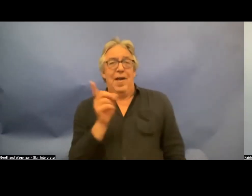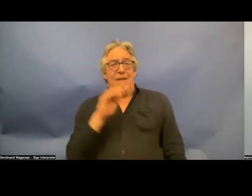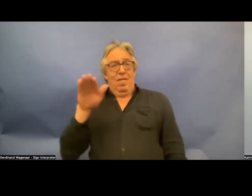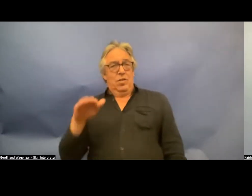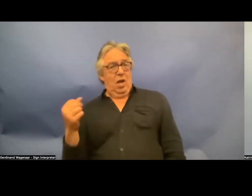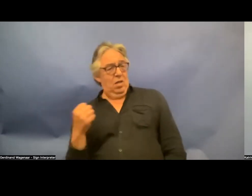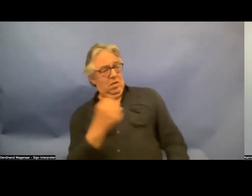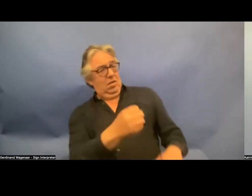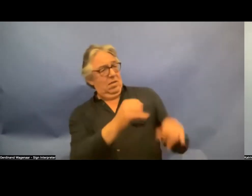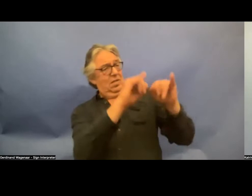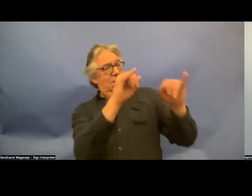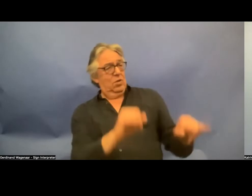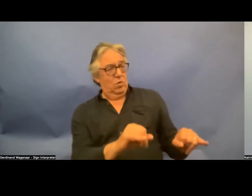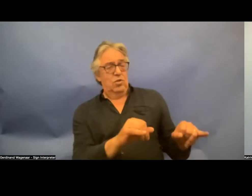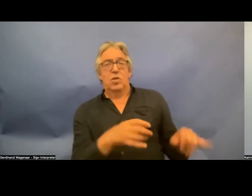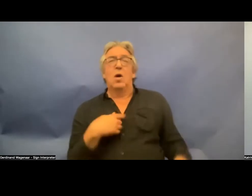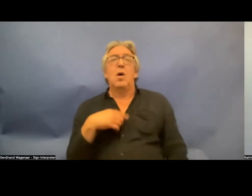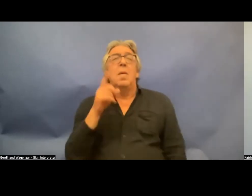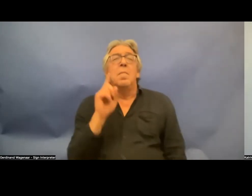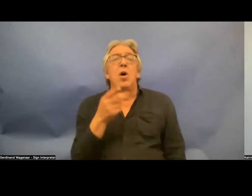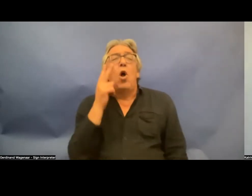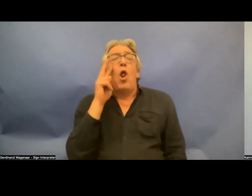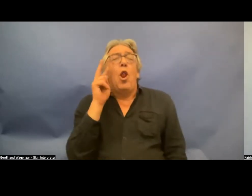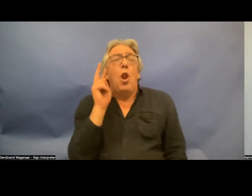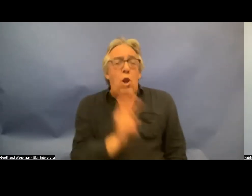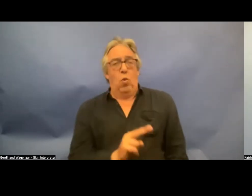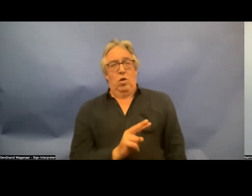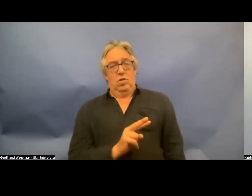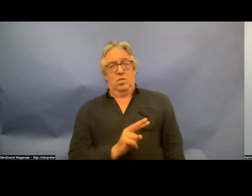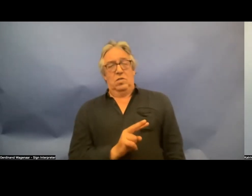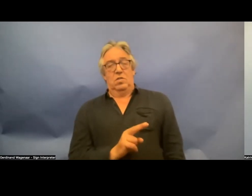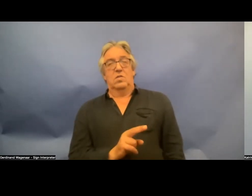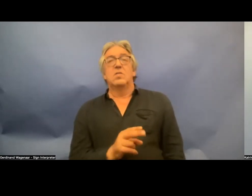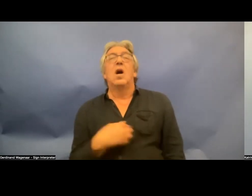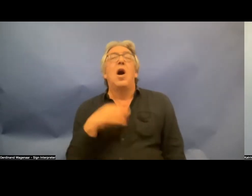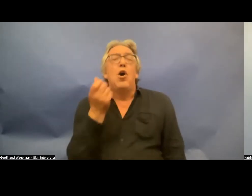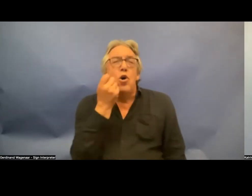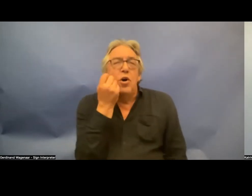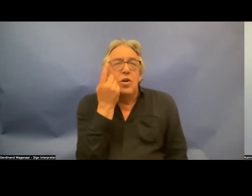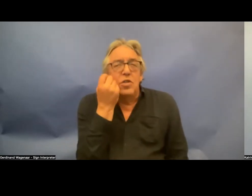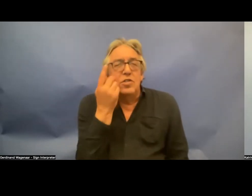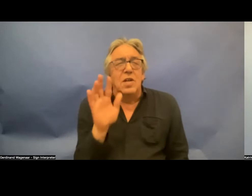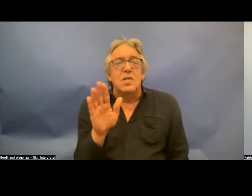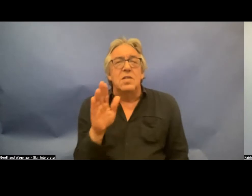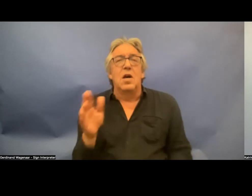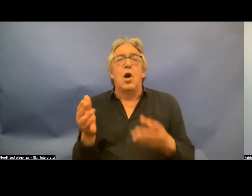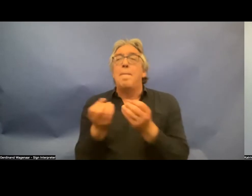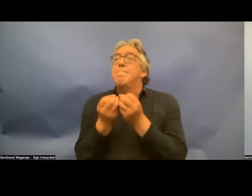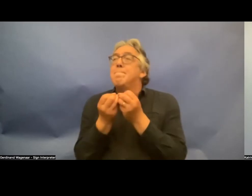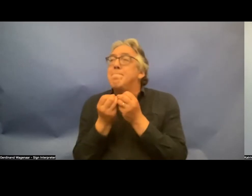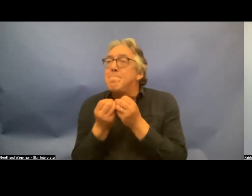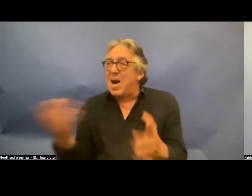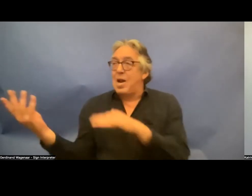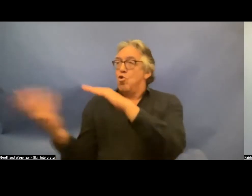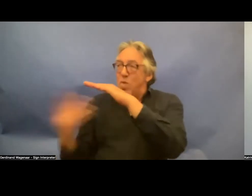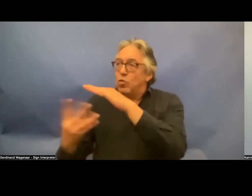and that is, of course, due to the number, the high number of refugees, persons with disabilities, difficult to